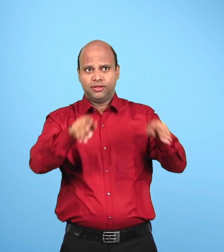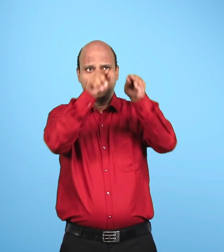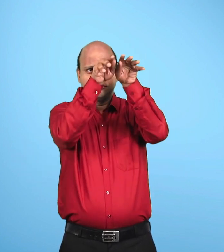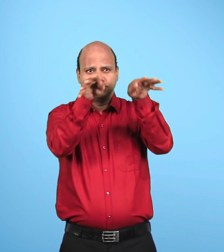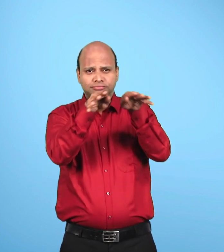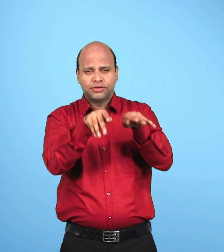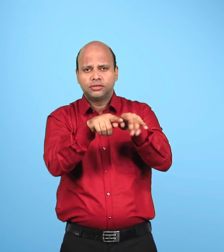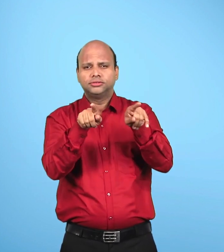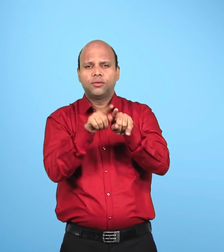needle-like.